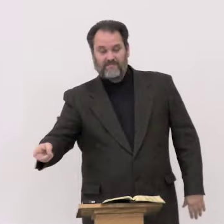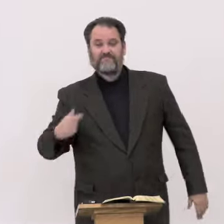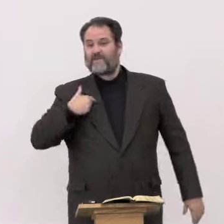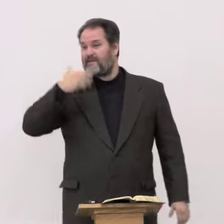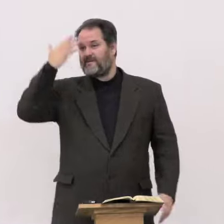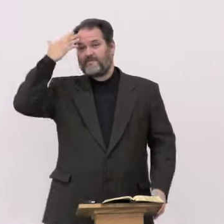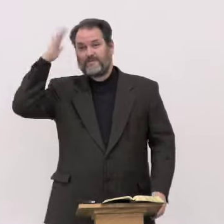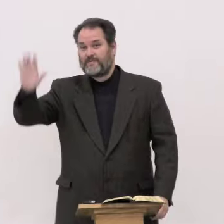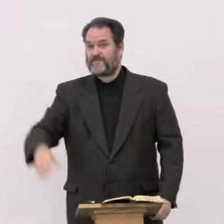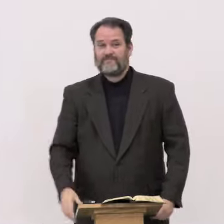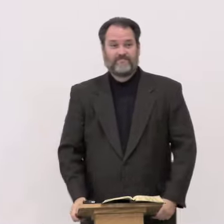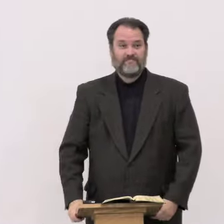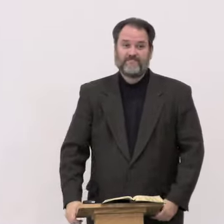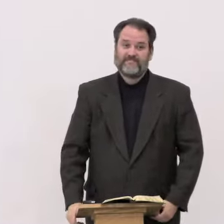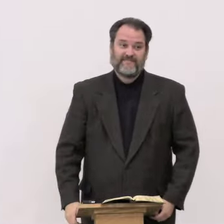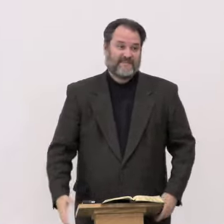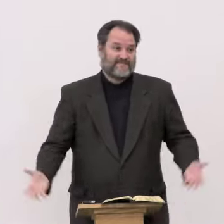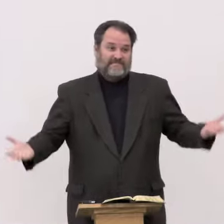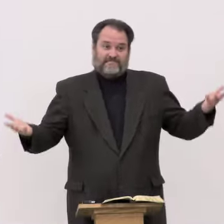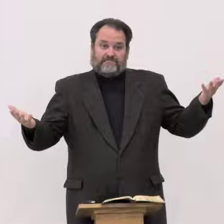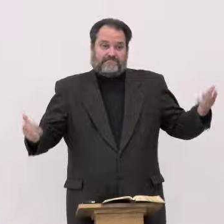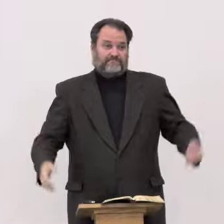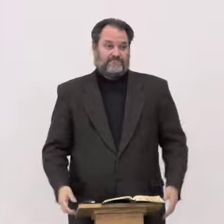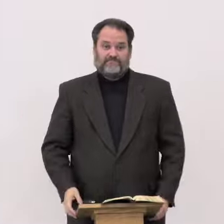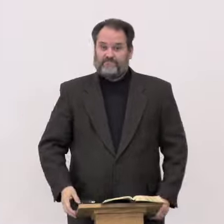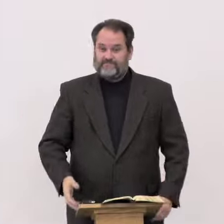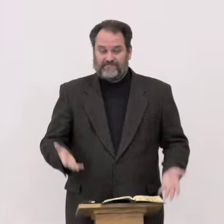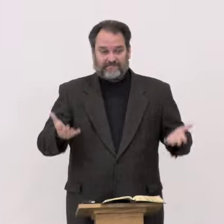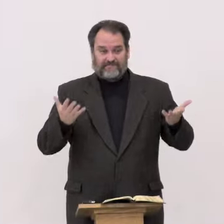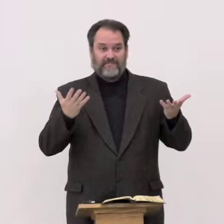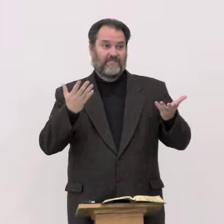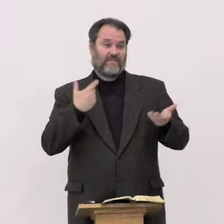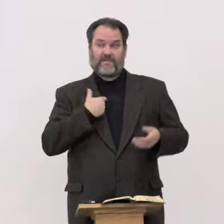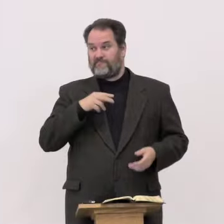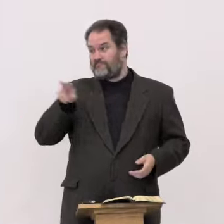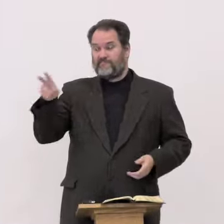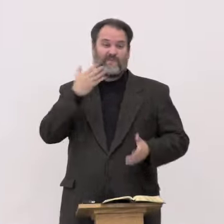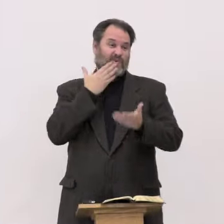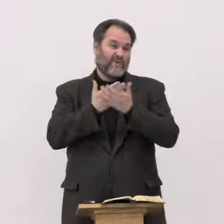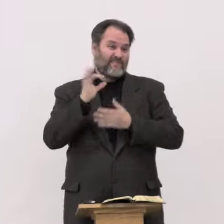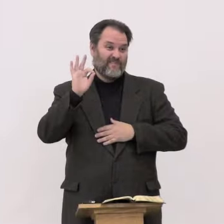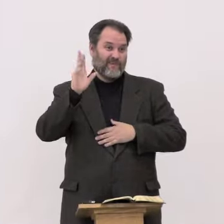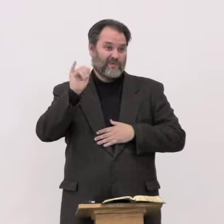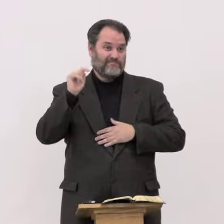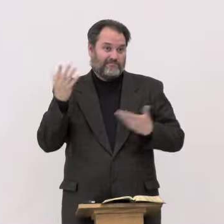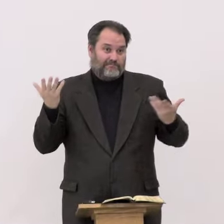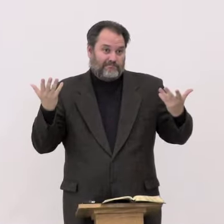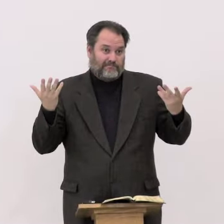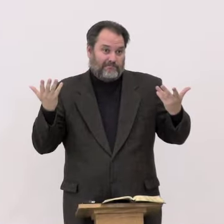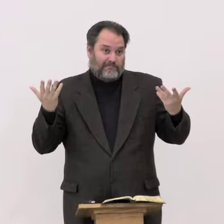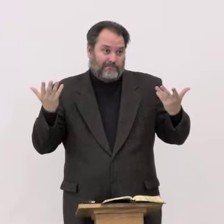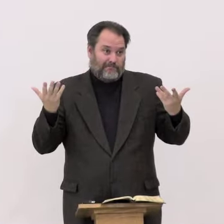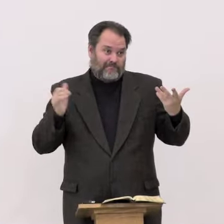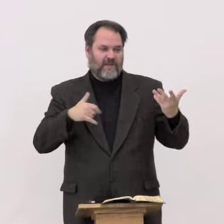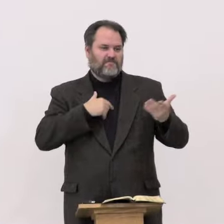You asking me if he's going to heaven or hell, I don't know. I look at him. He has good